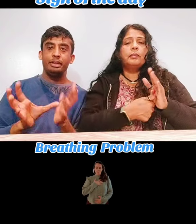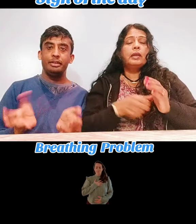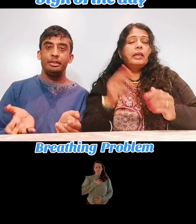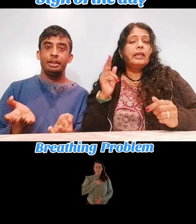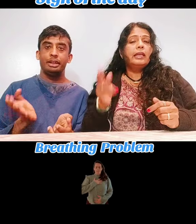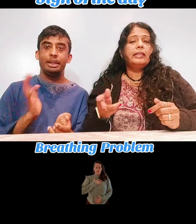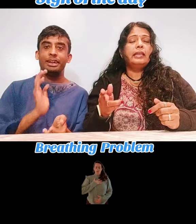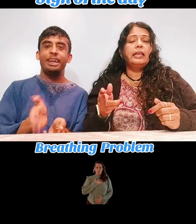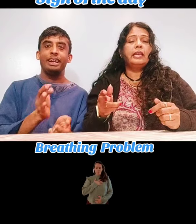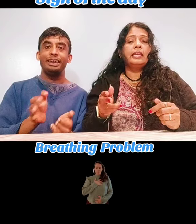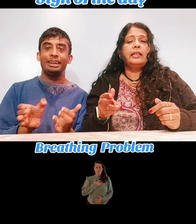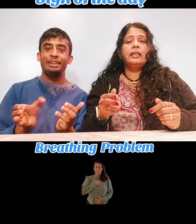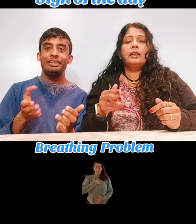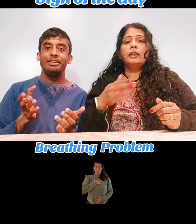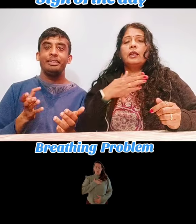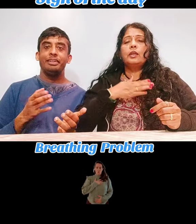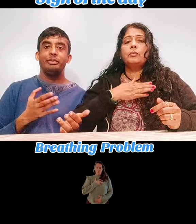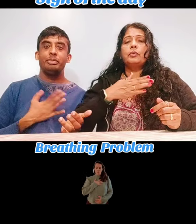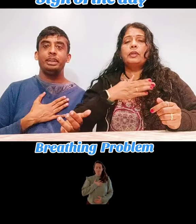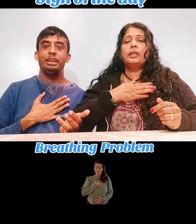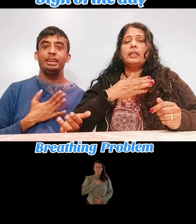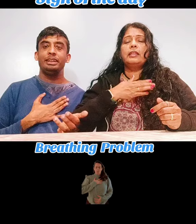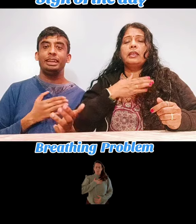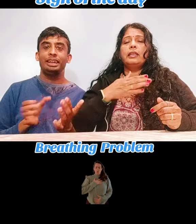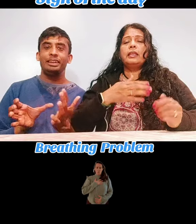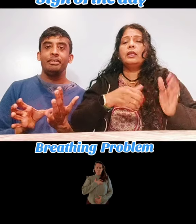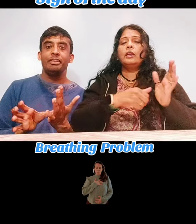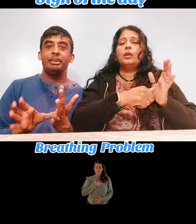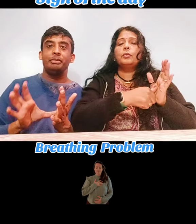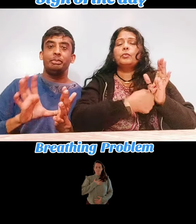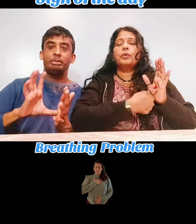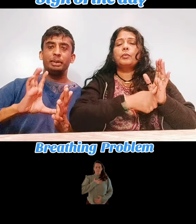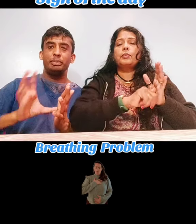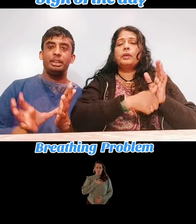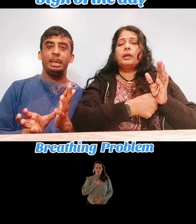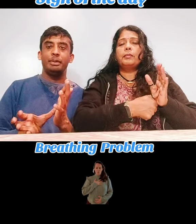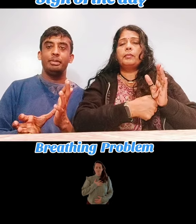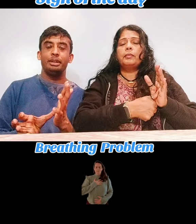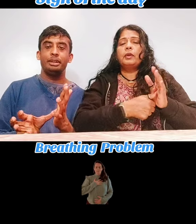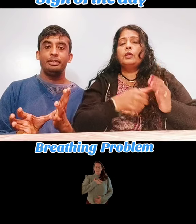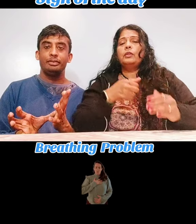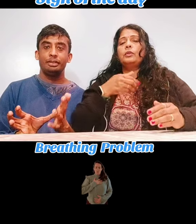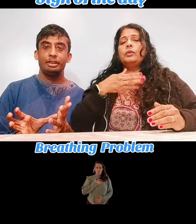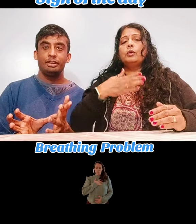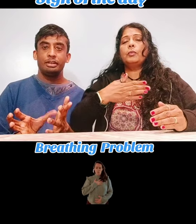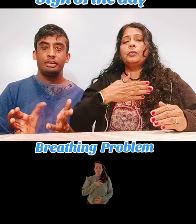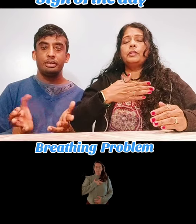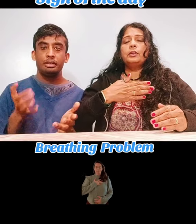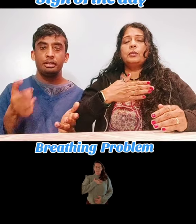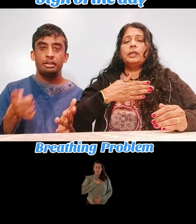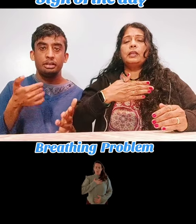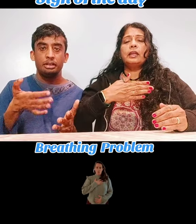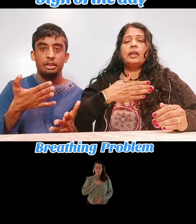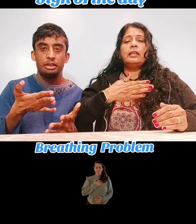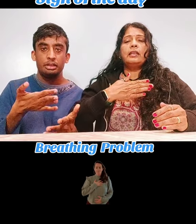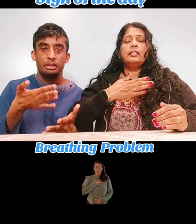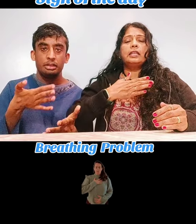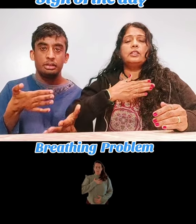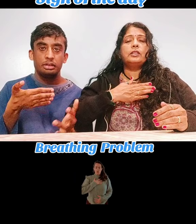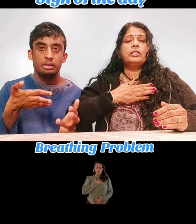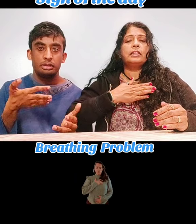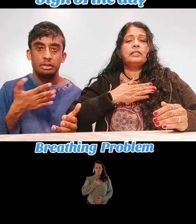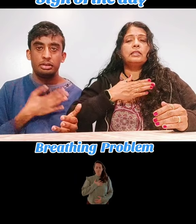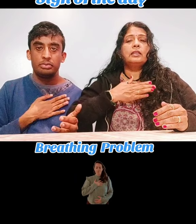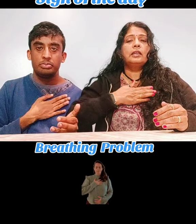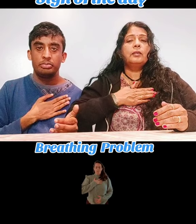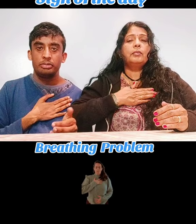problem. Again, breathing problem. You open your dominant hand,